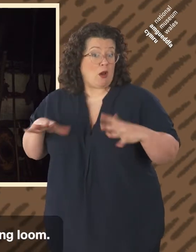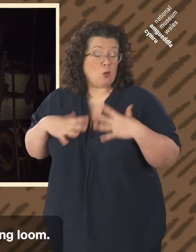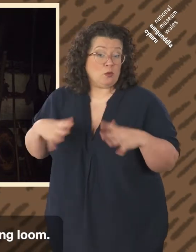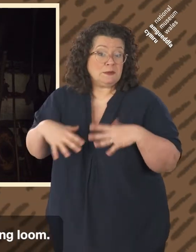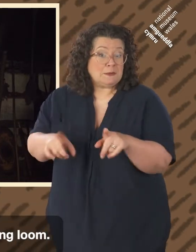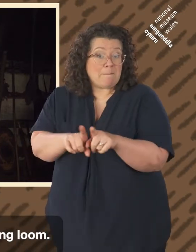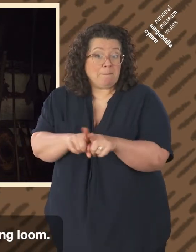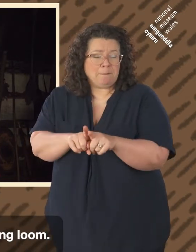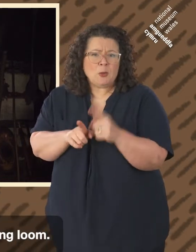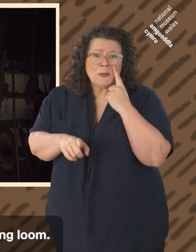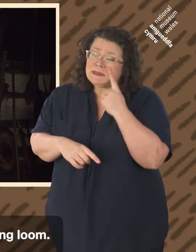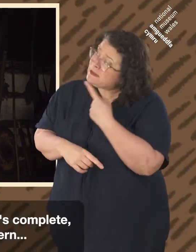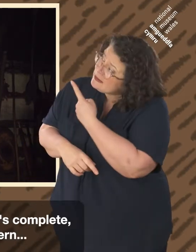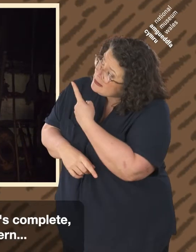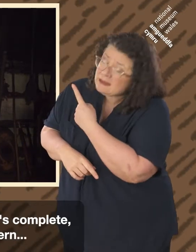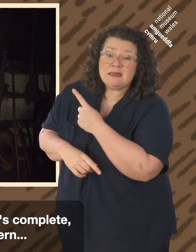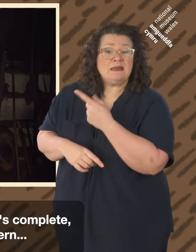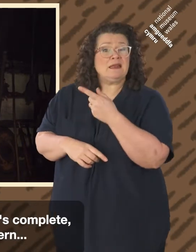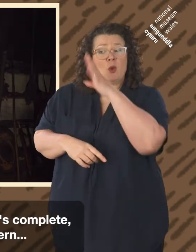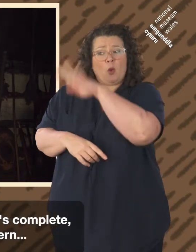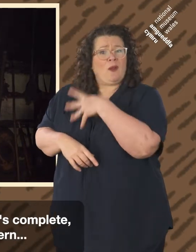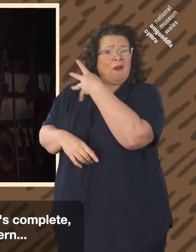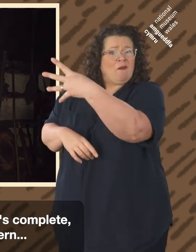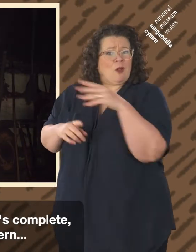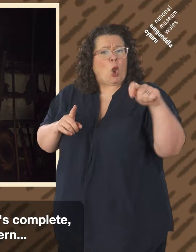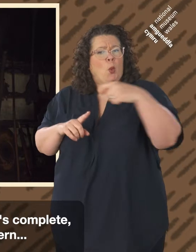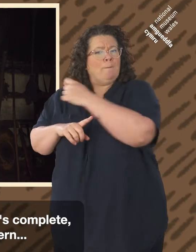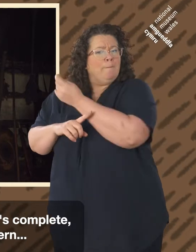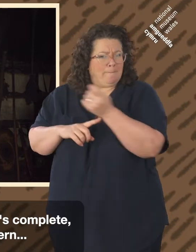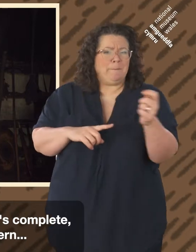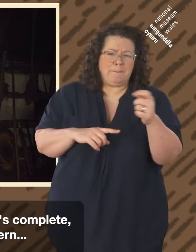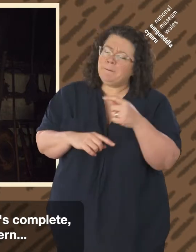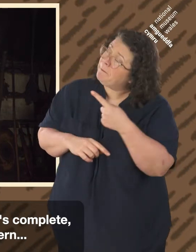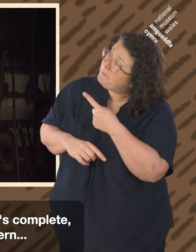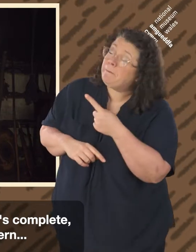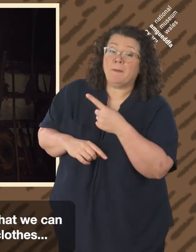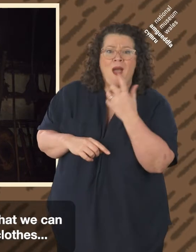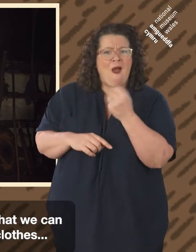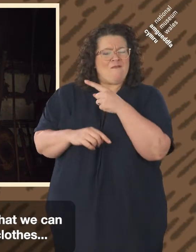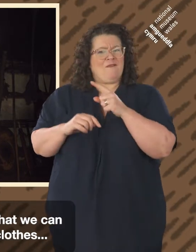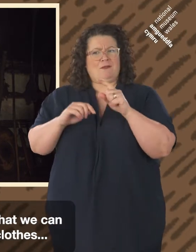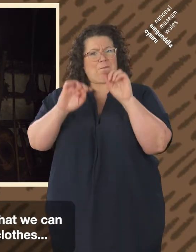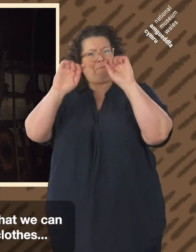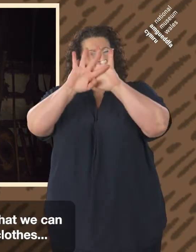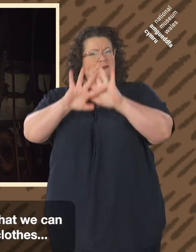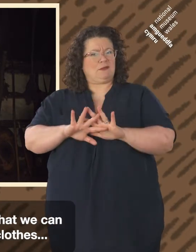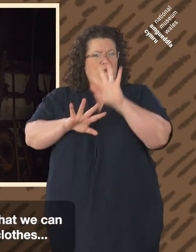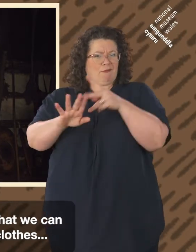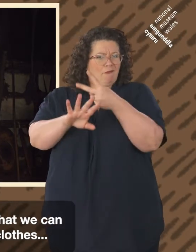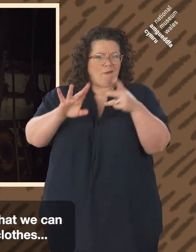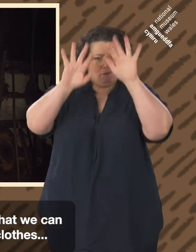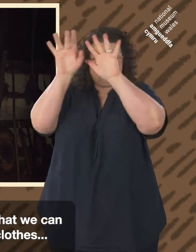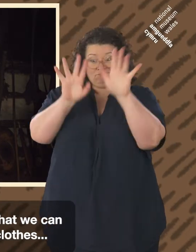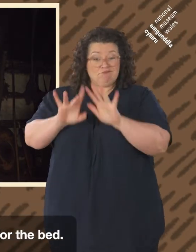Now this is a weaving loom. Now this loom here, once it's complete, will have a pattern all the way down it that we can turn